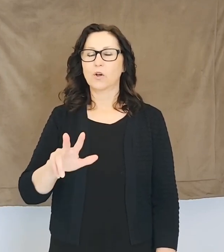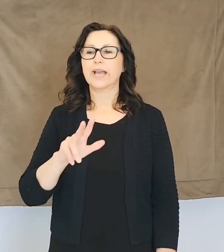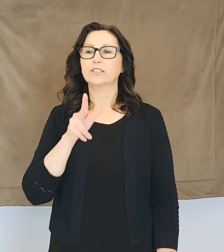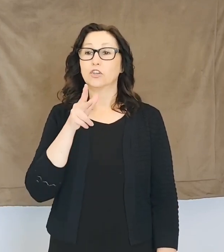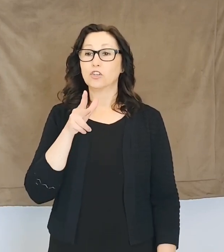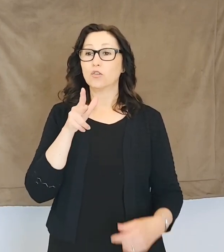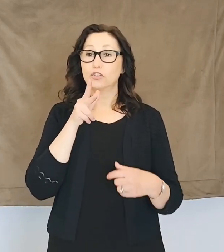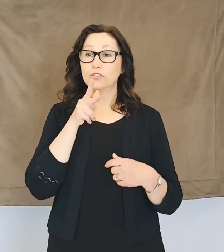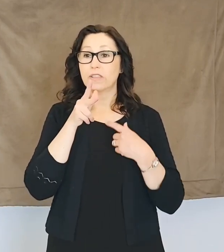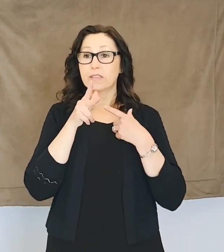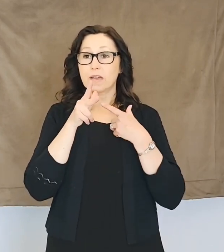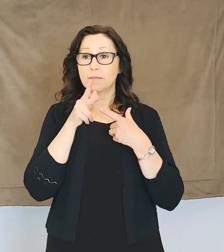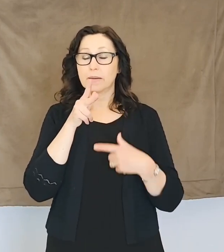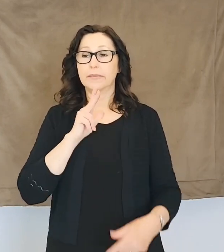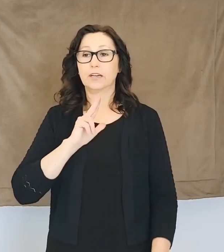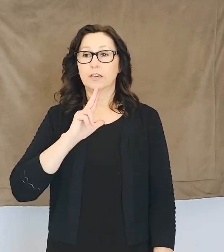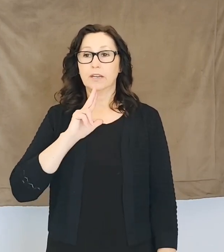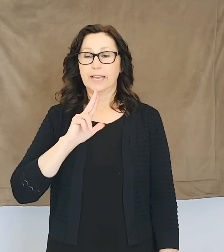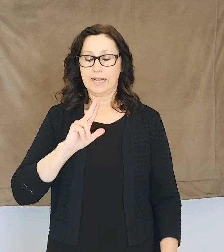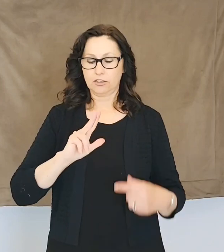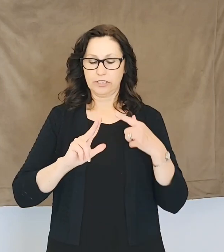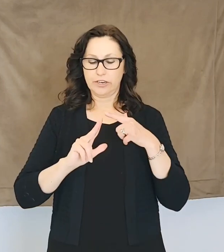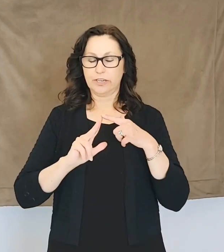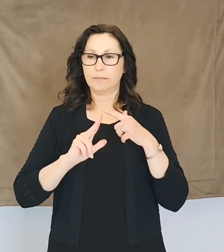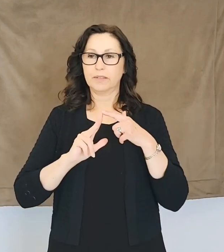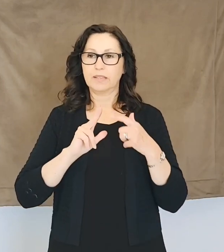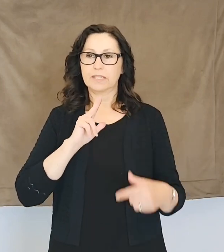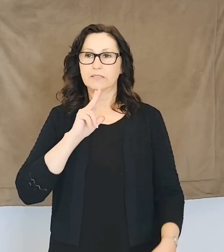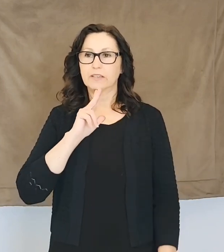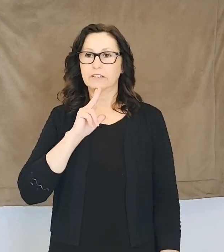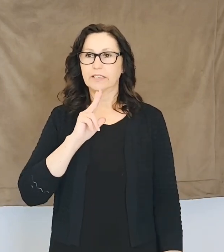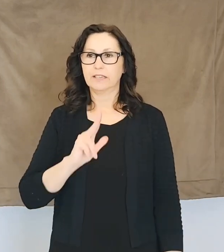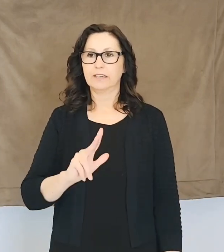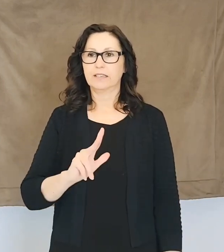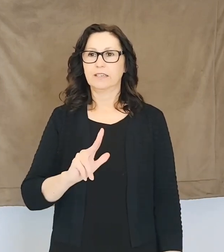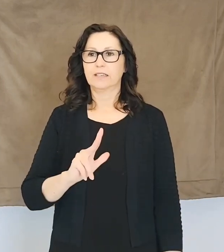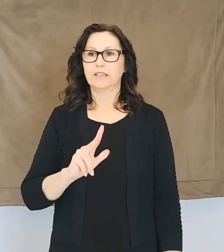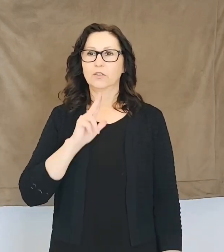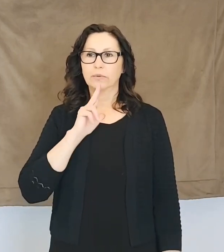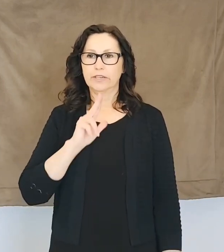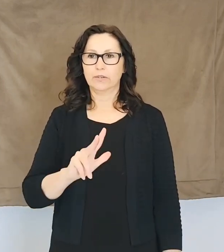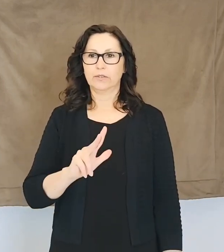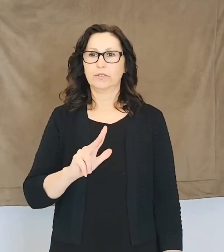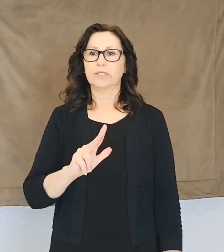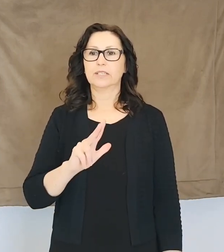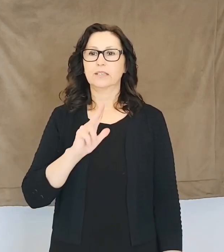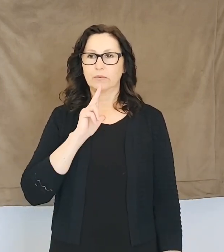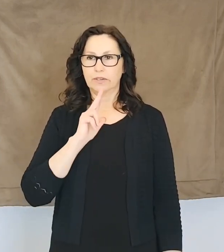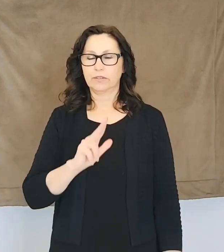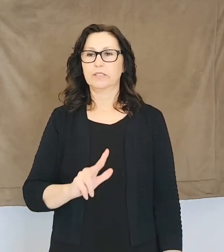Okay, so don't do the thumb up there. Actually, you're going to put this finger here. Okay, so three-year-olds.